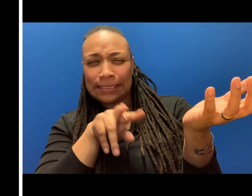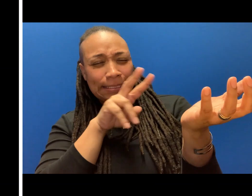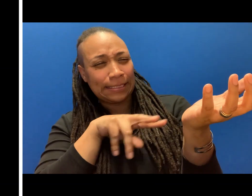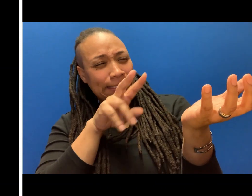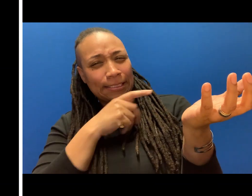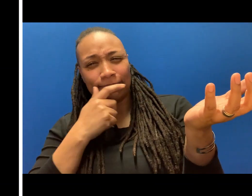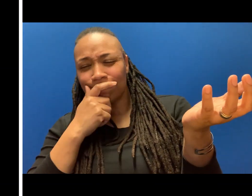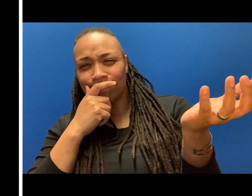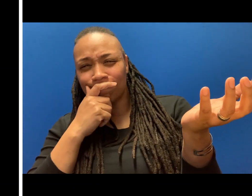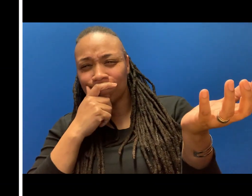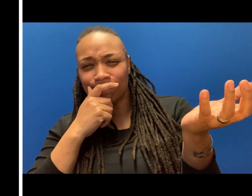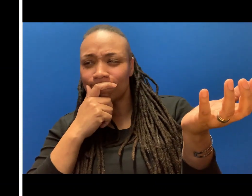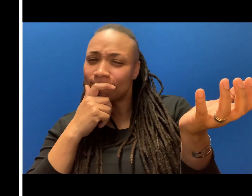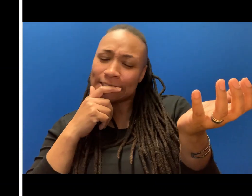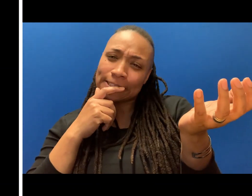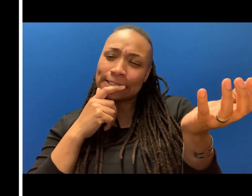boat,